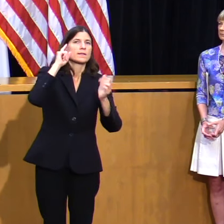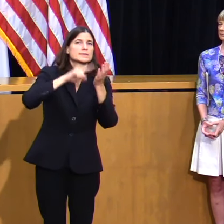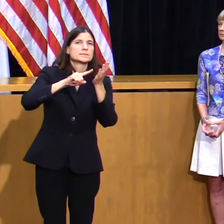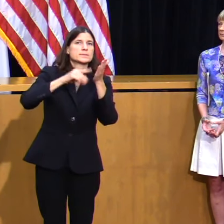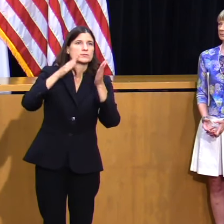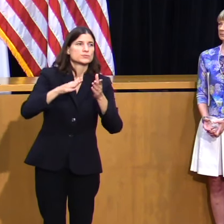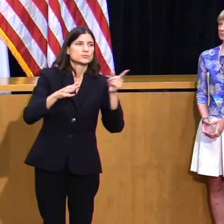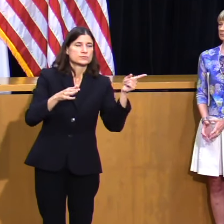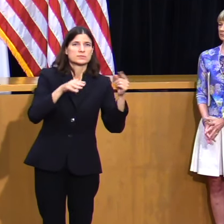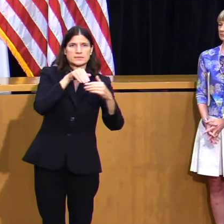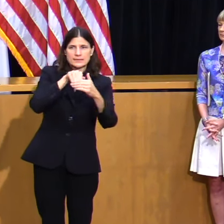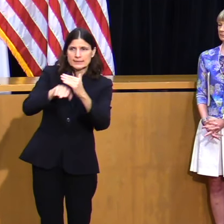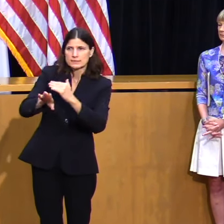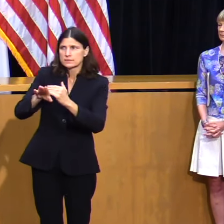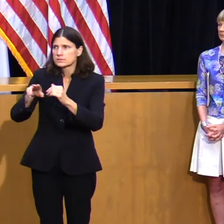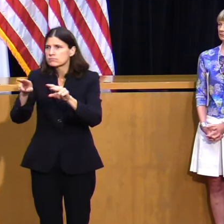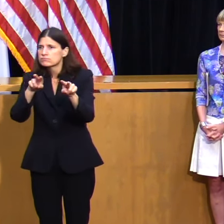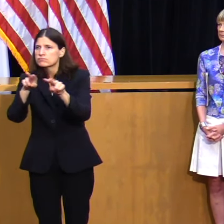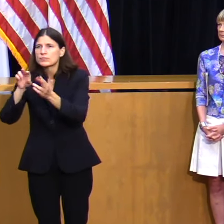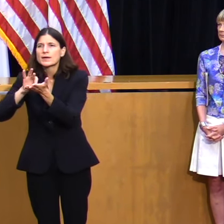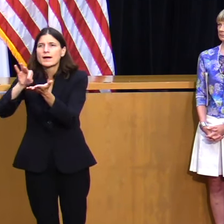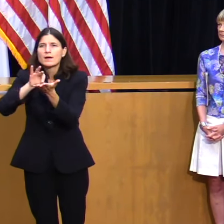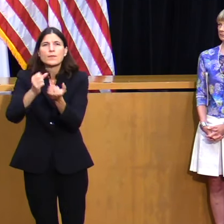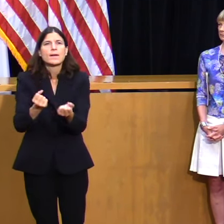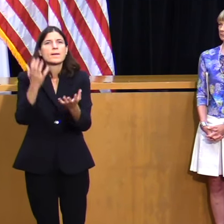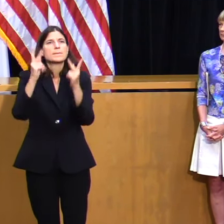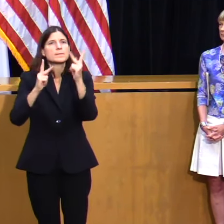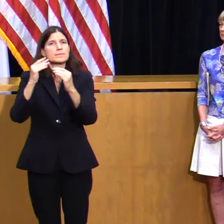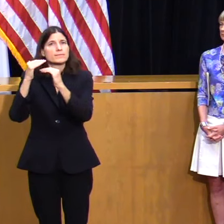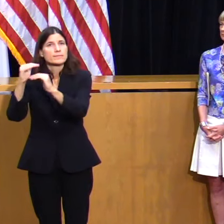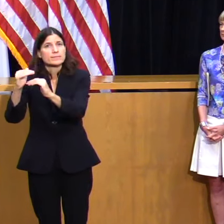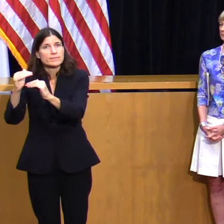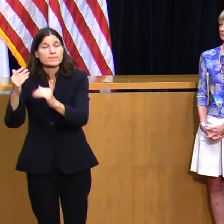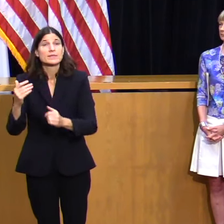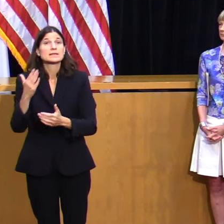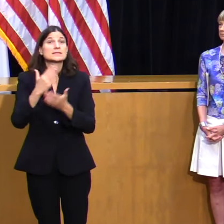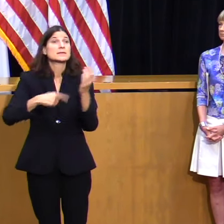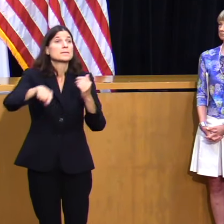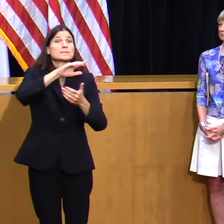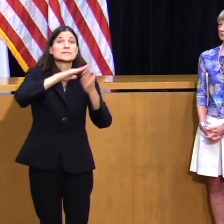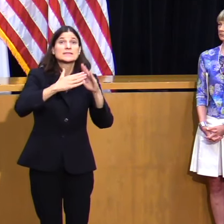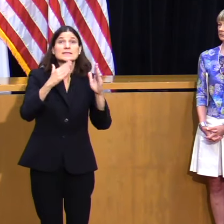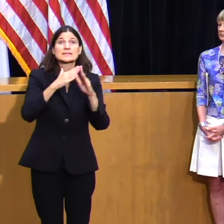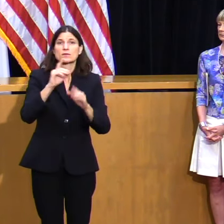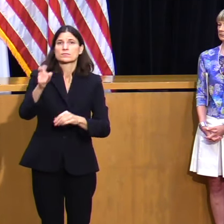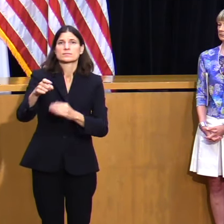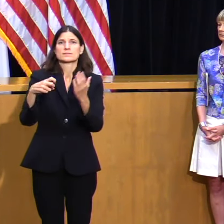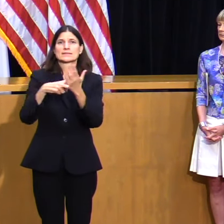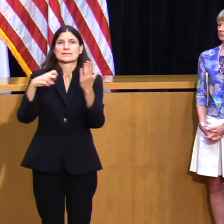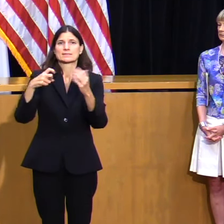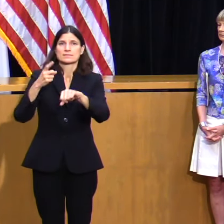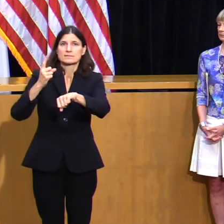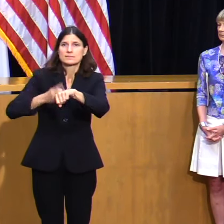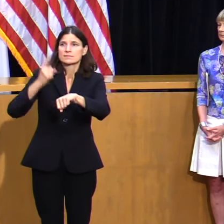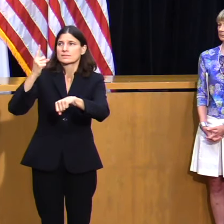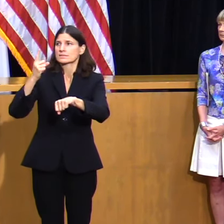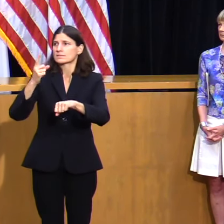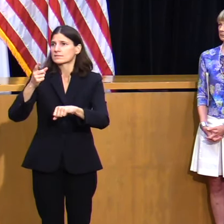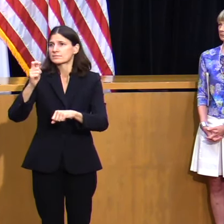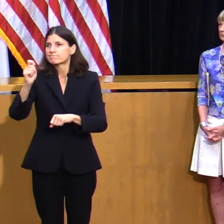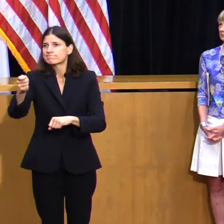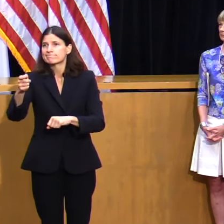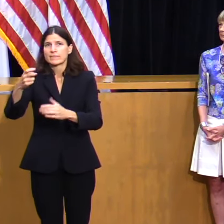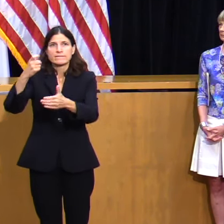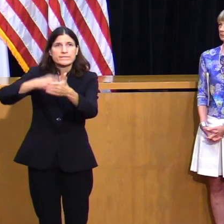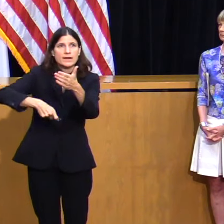the stuff associated with issuing citations around non-mask wearing and that type of thing, and large gatherings that